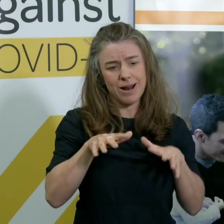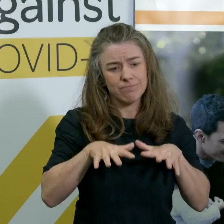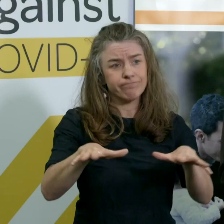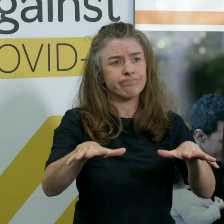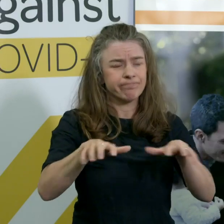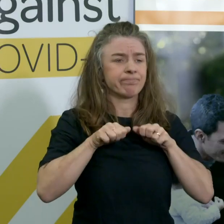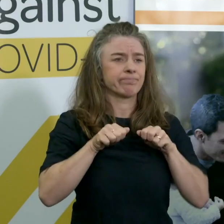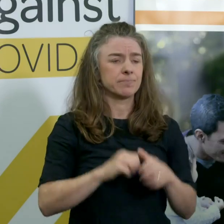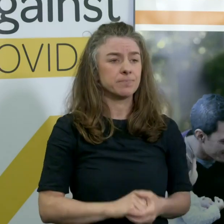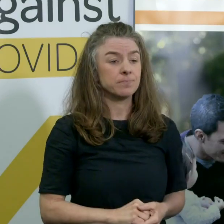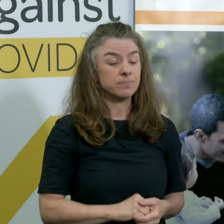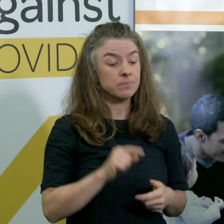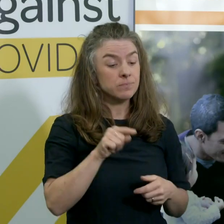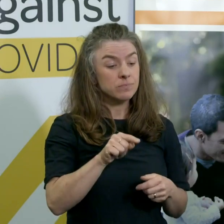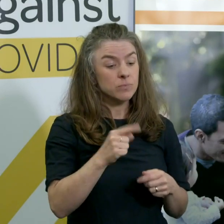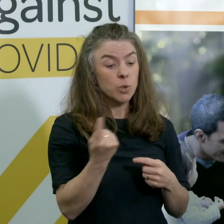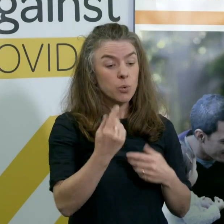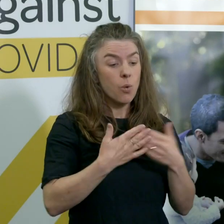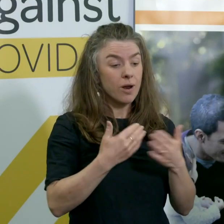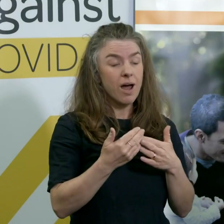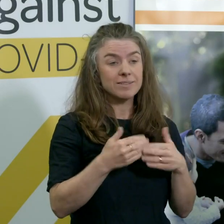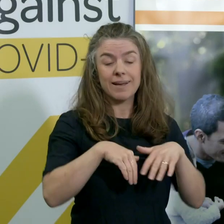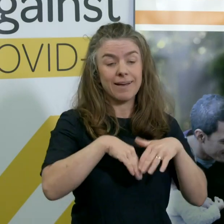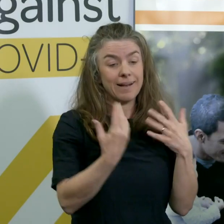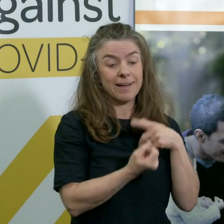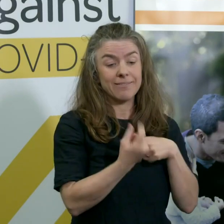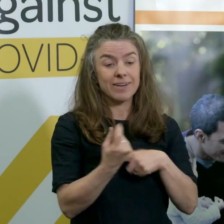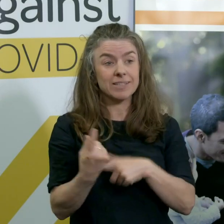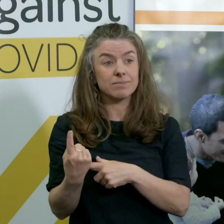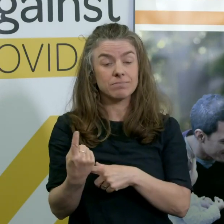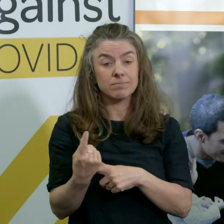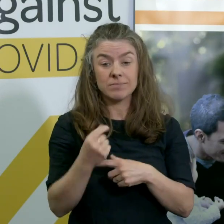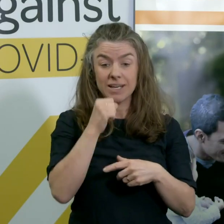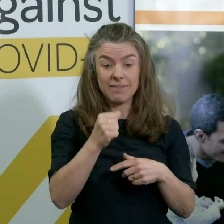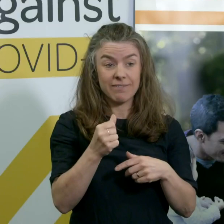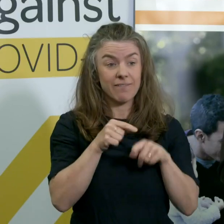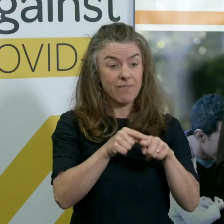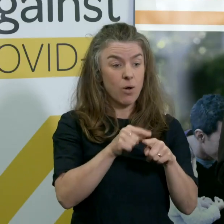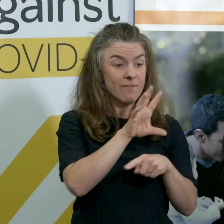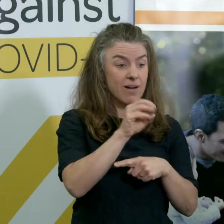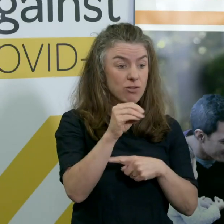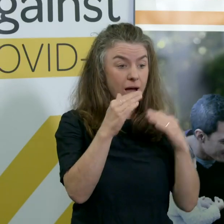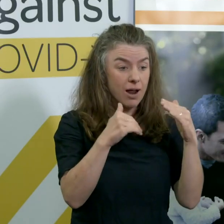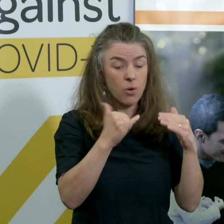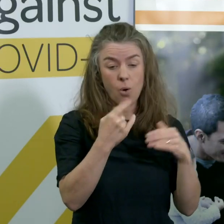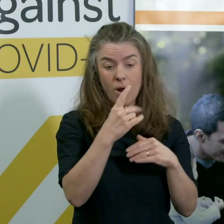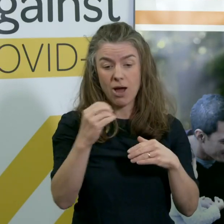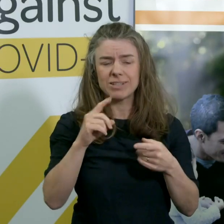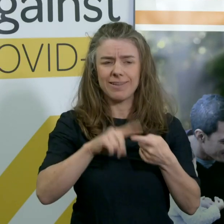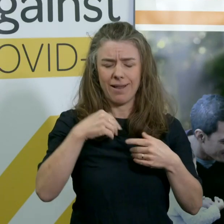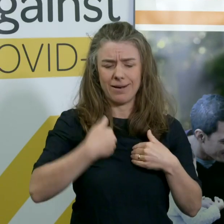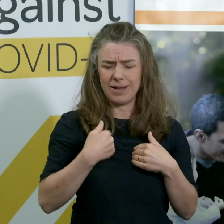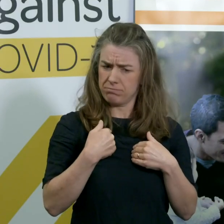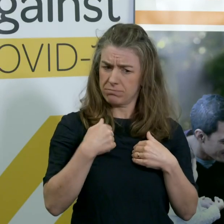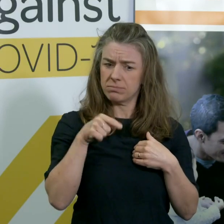COVID-19. Organisers of gatherings of any size, even if they are within the limits, need to assess the risk they